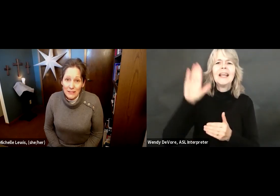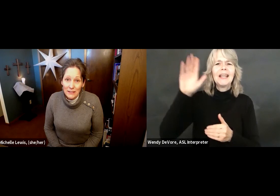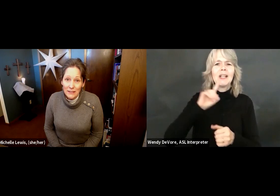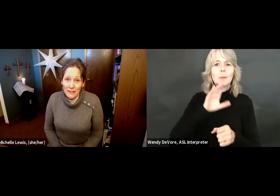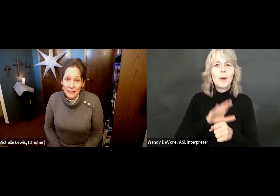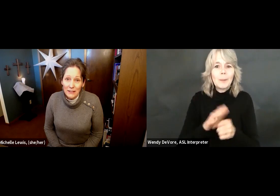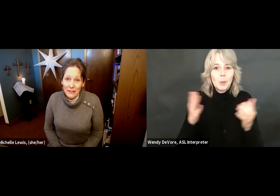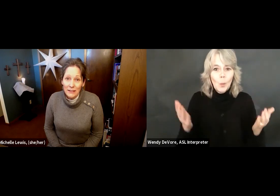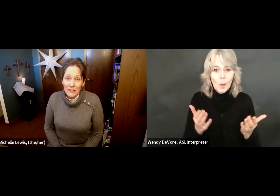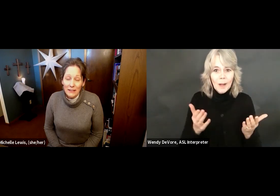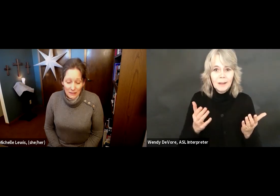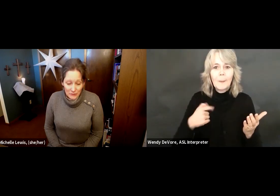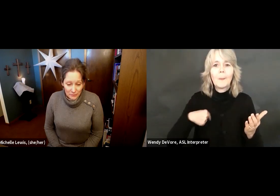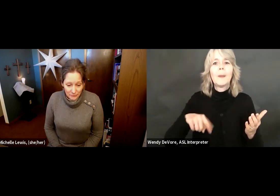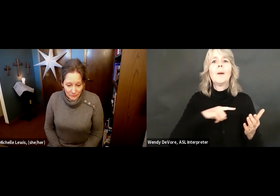rest.